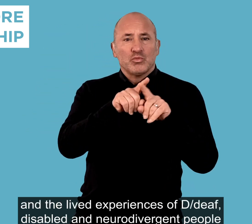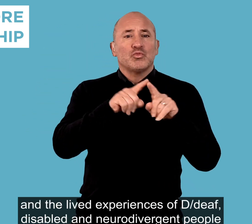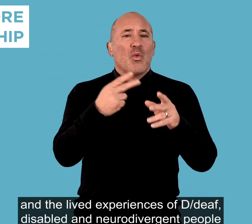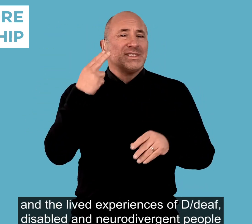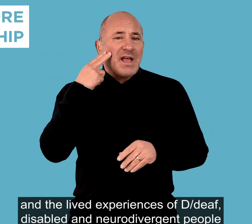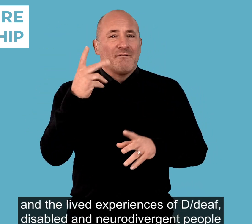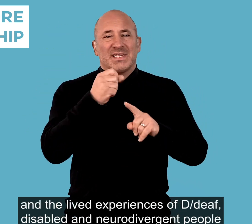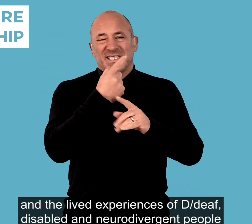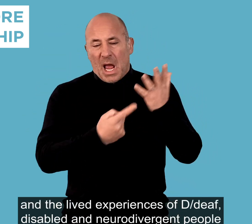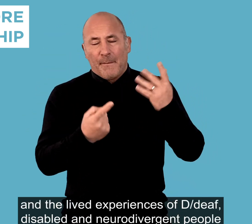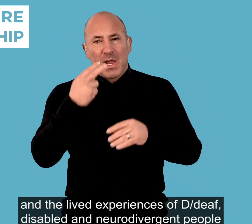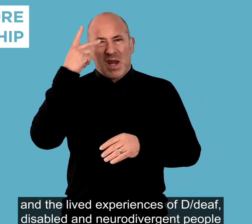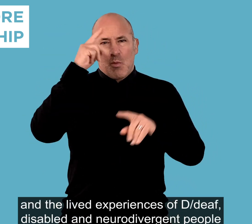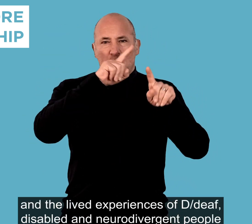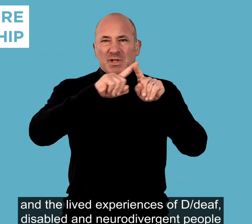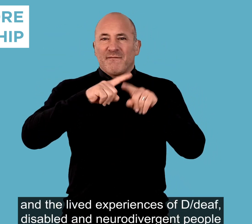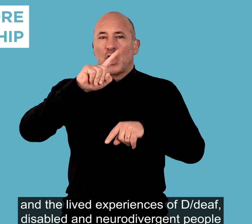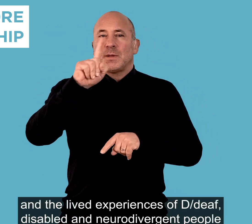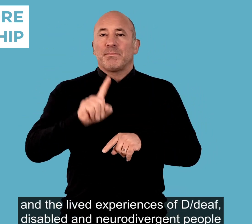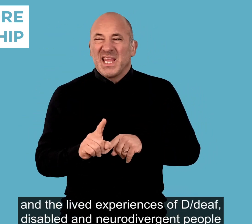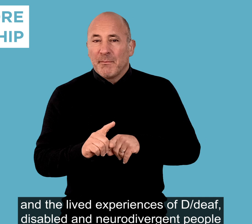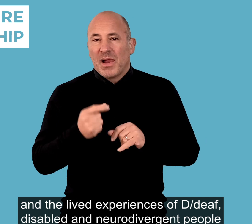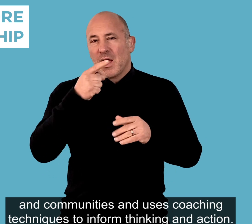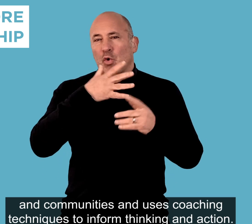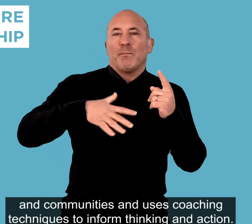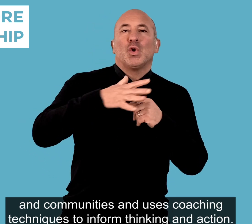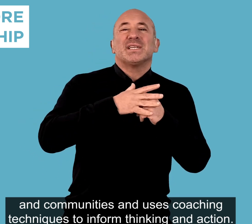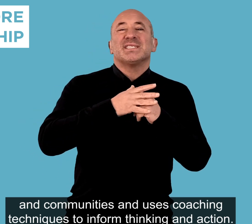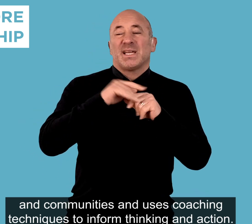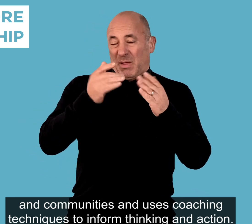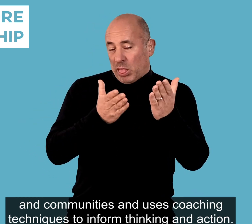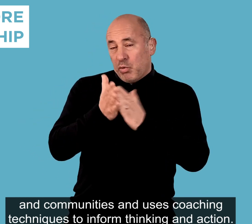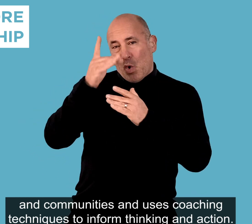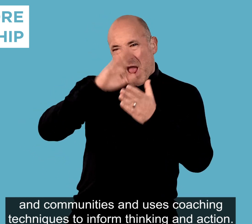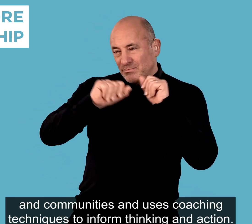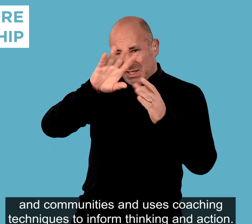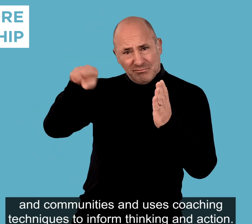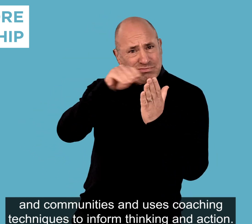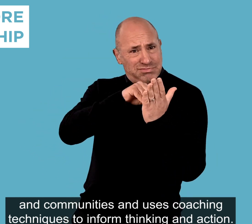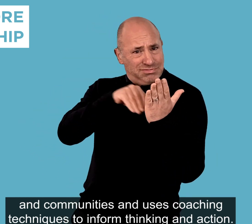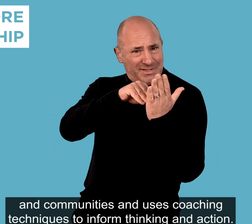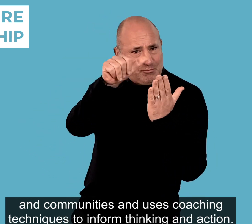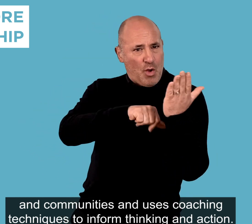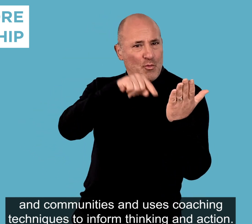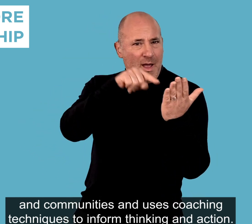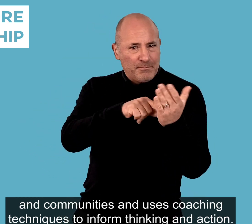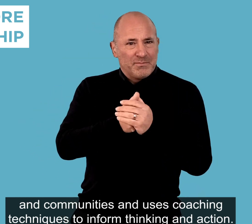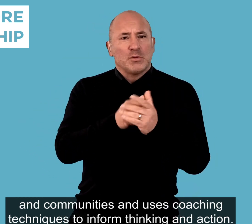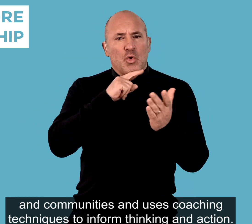and the lived experiences of deaf, disabled and neurodivergent people and communities and uses coaching techniques